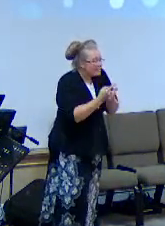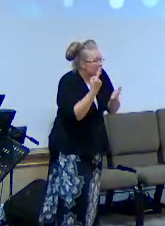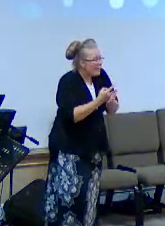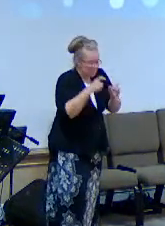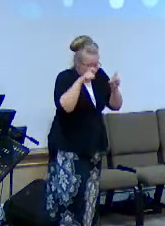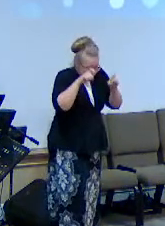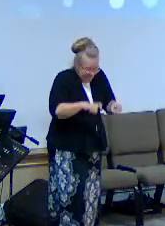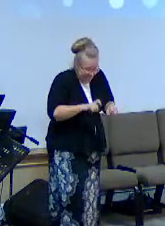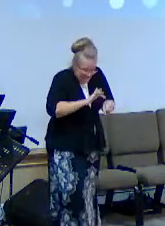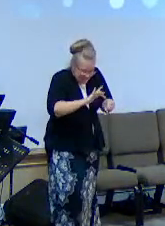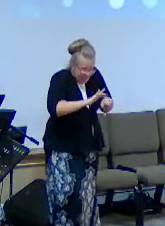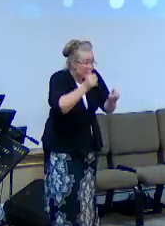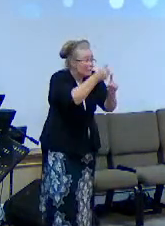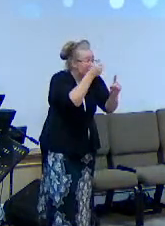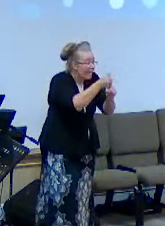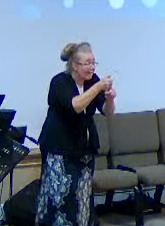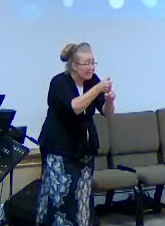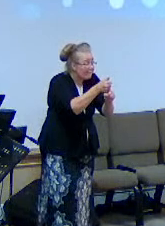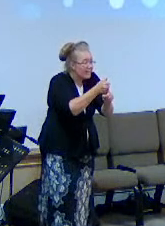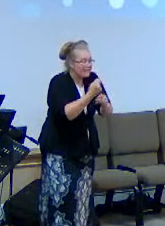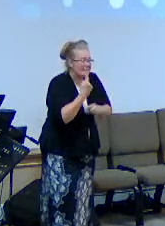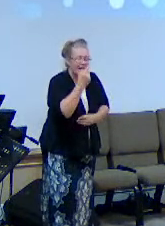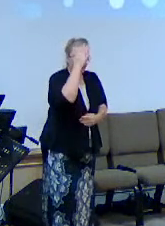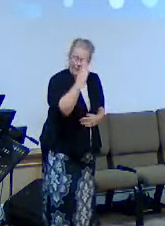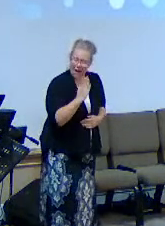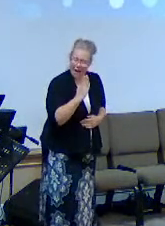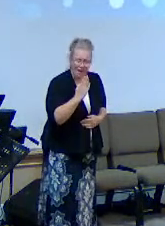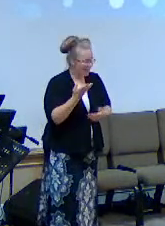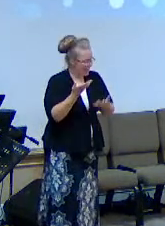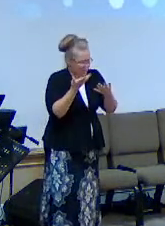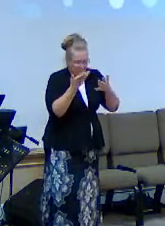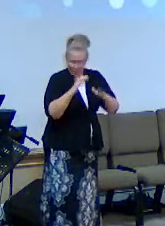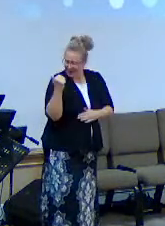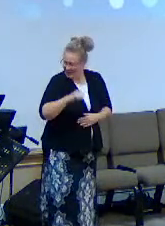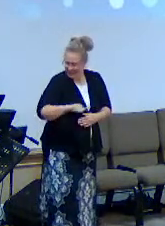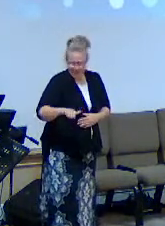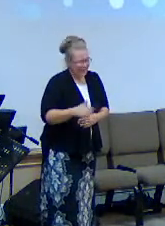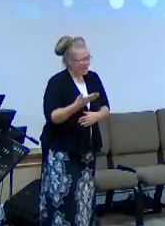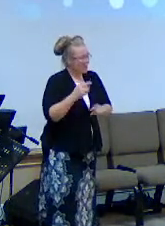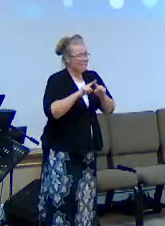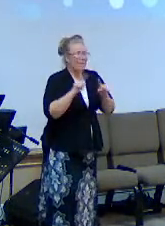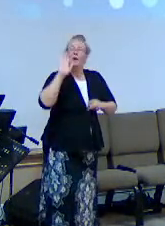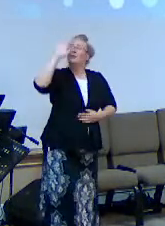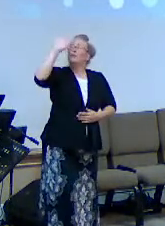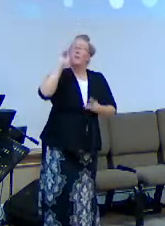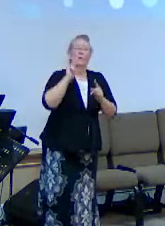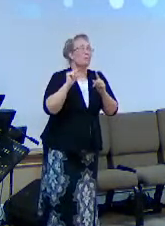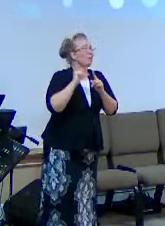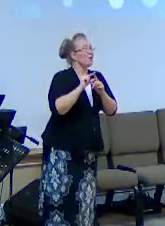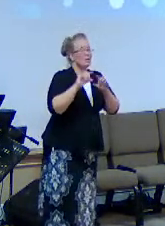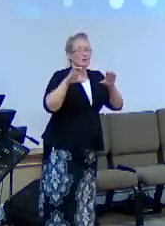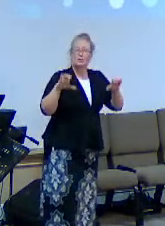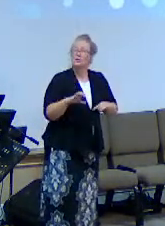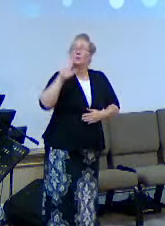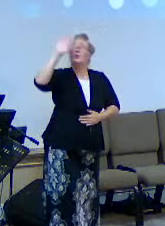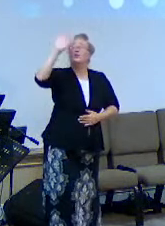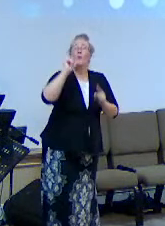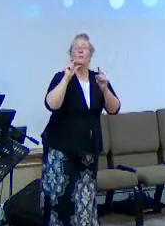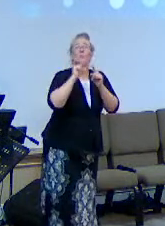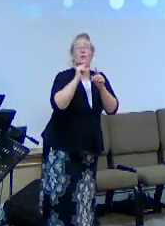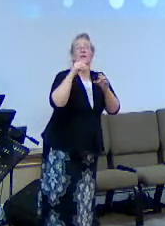empty yourself. Amen. And say, God, I don't want anything else but your word performed in my